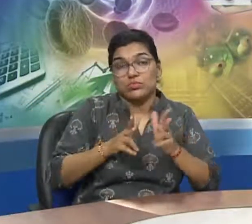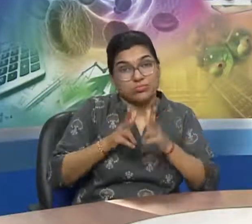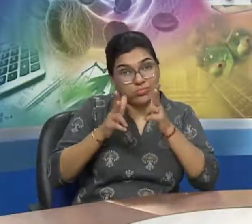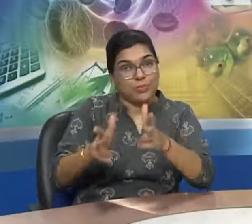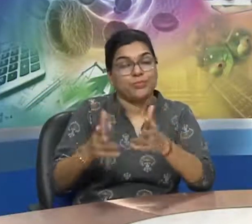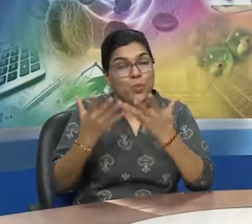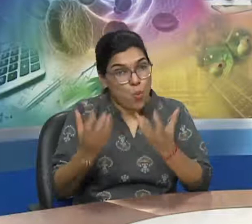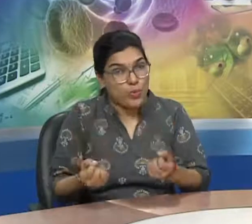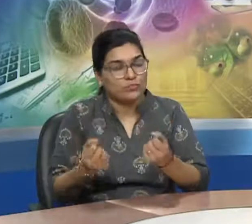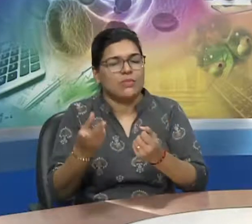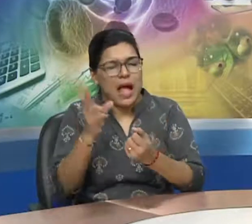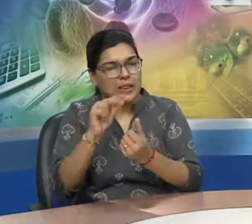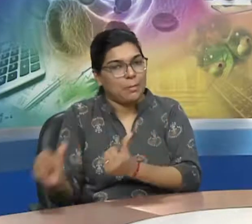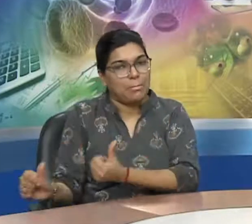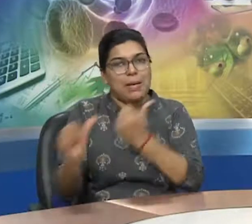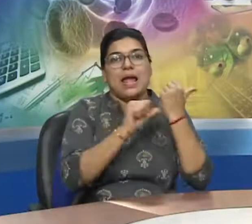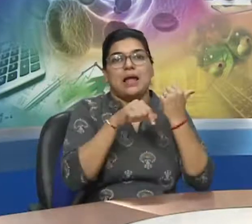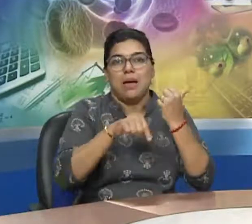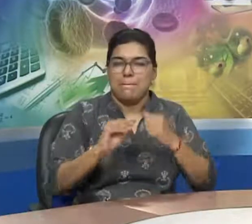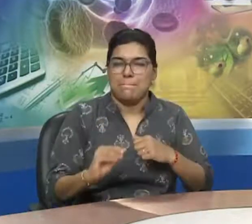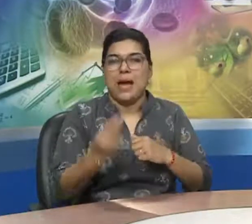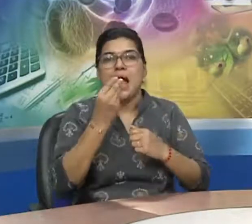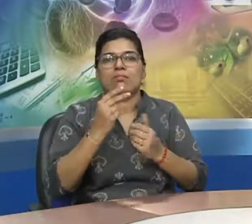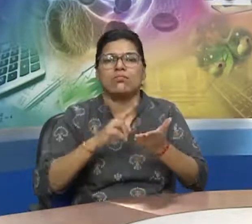So the poet has written all these things in this poem.